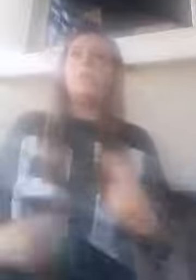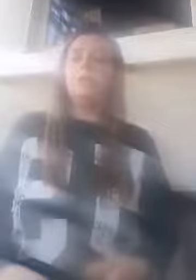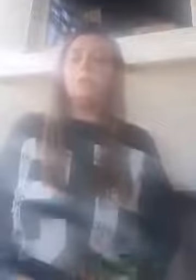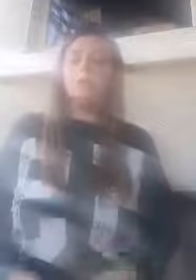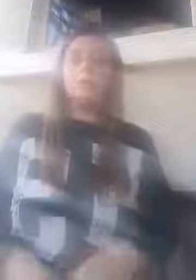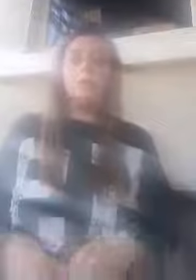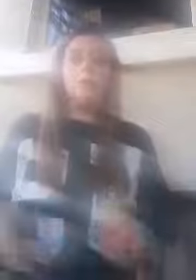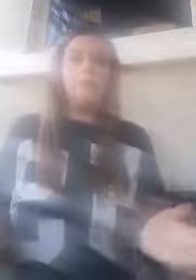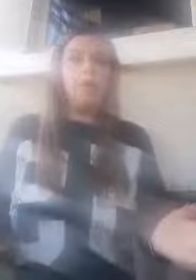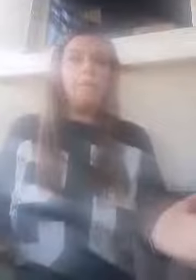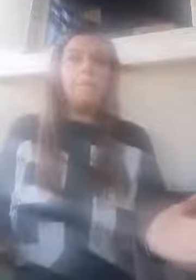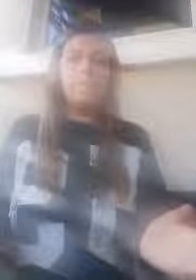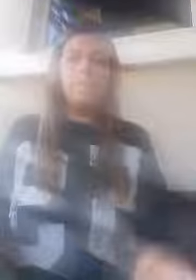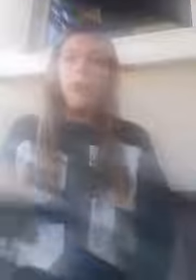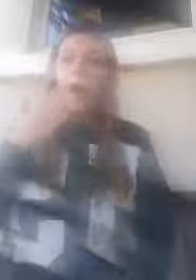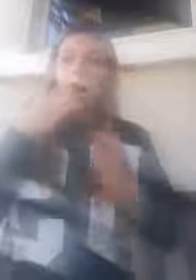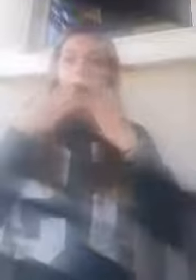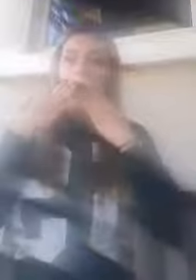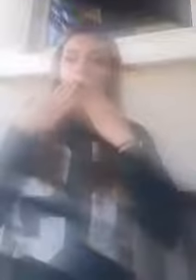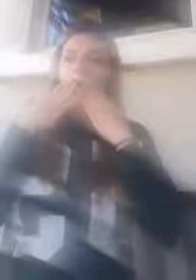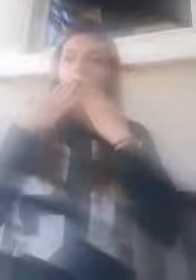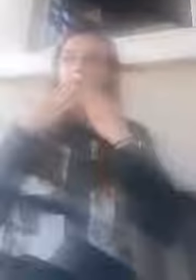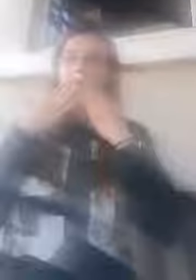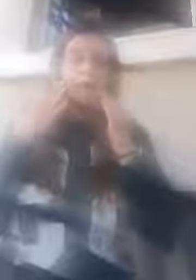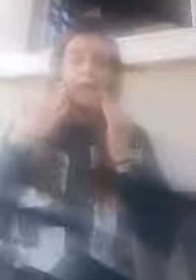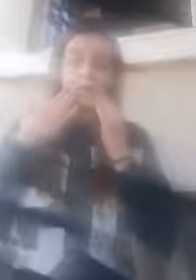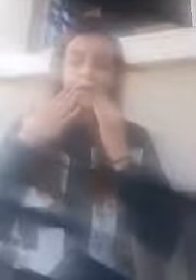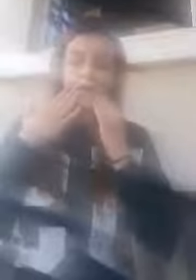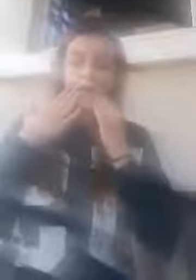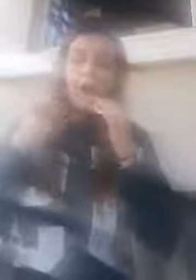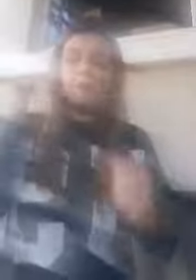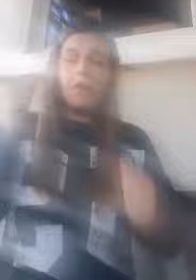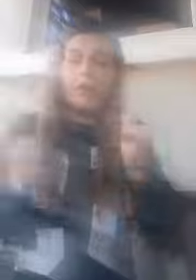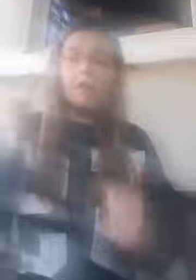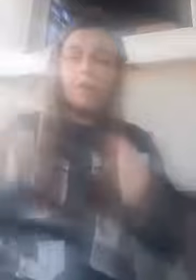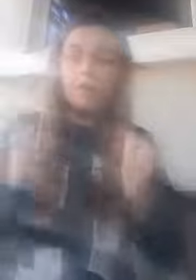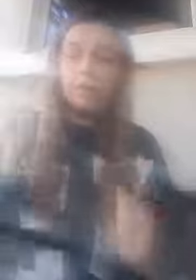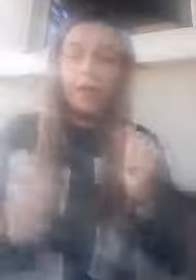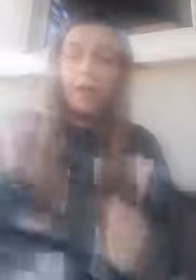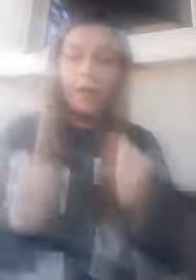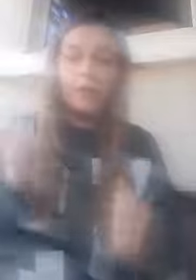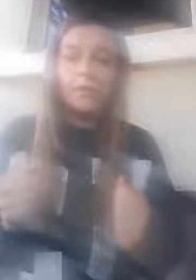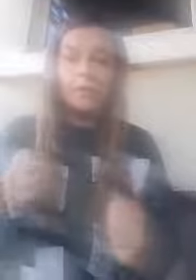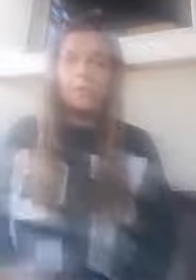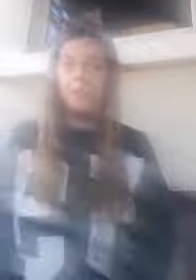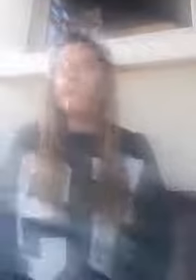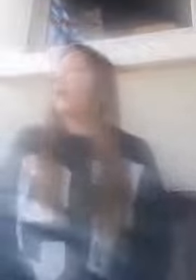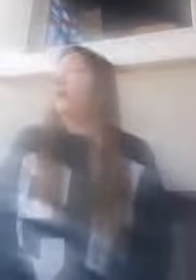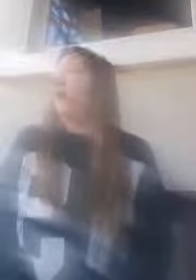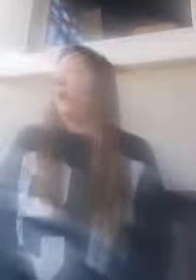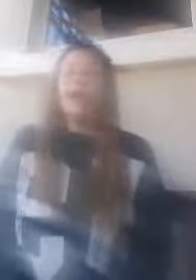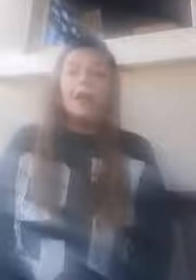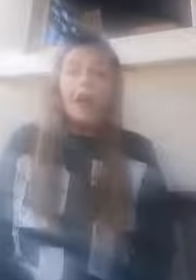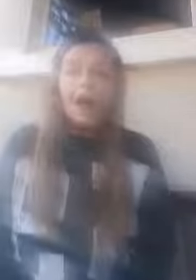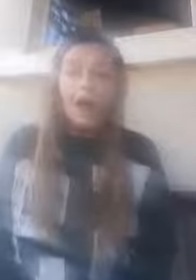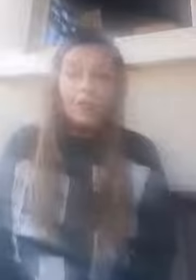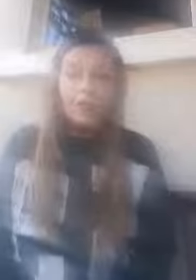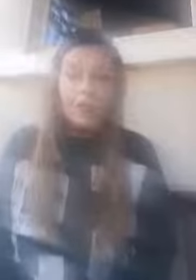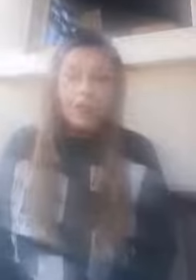Goldilocks woke up, screamed, and ran all the way home. I hope you're all being